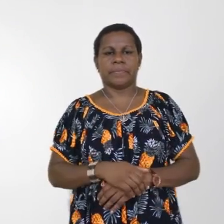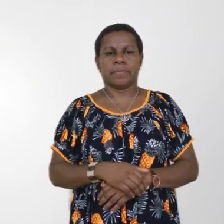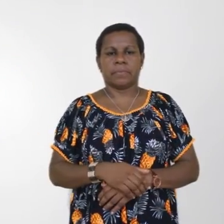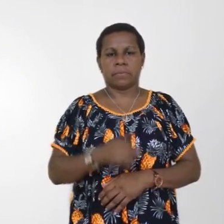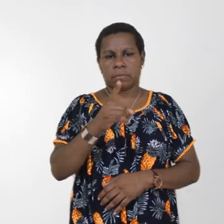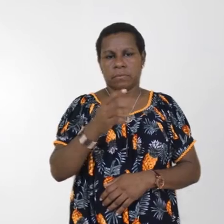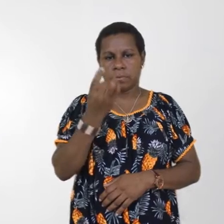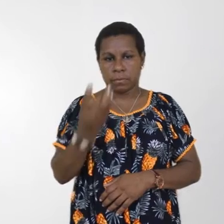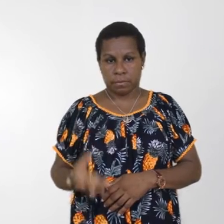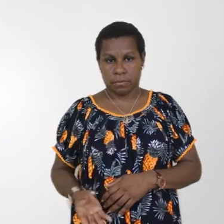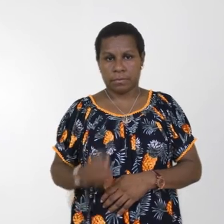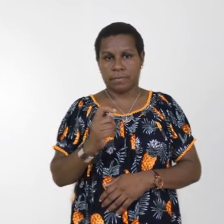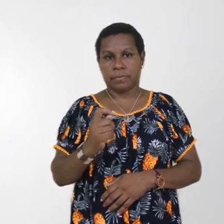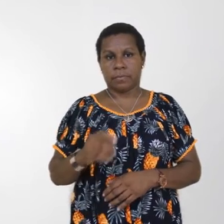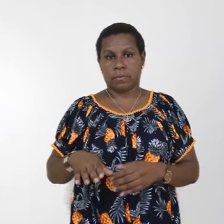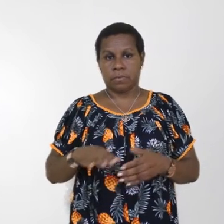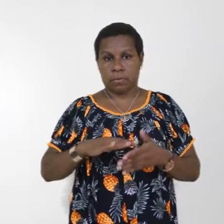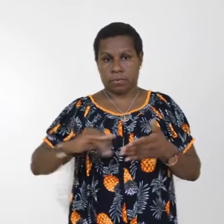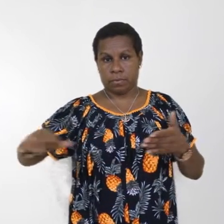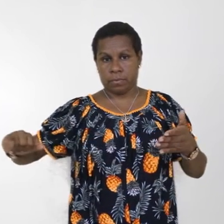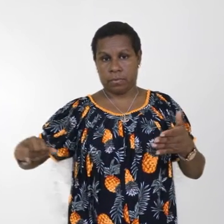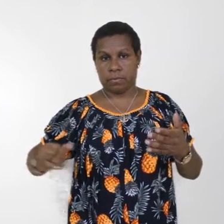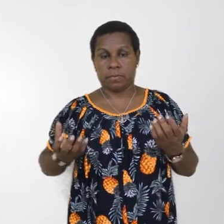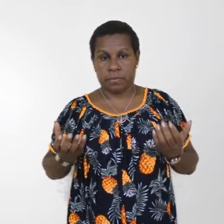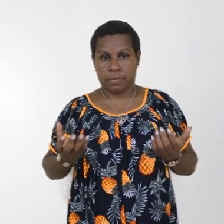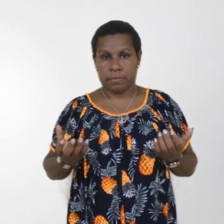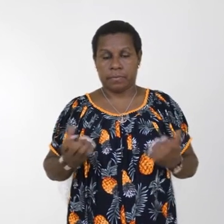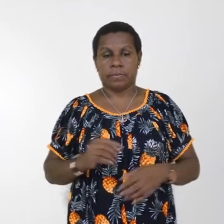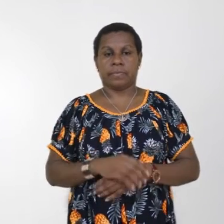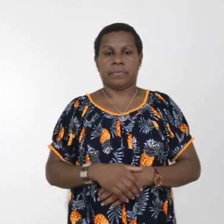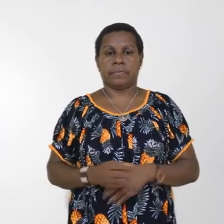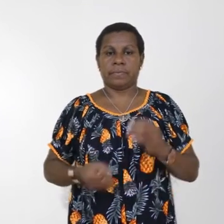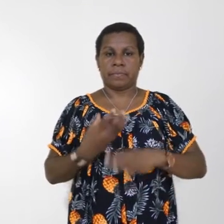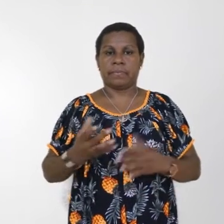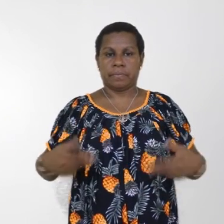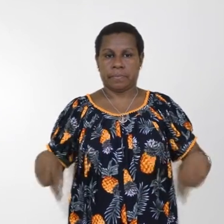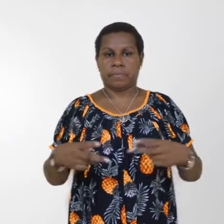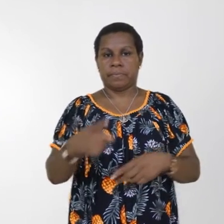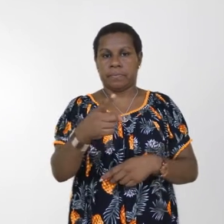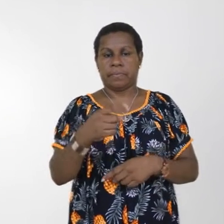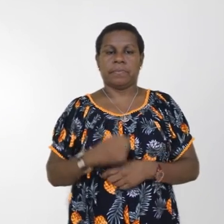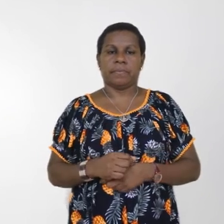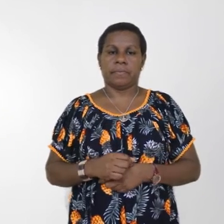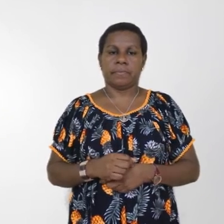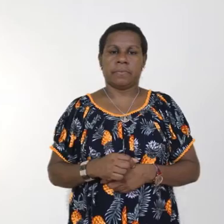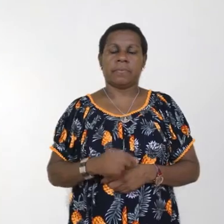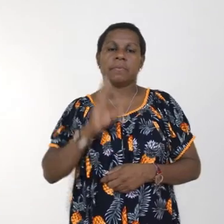abrusim disaster suppose Lenslide i come up long place belong you? Before long Lenslide,